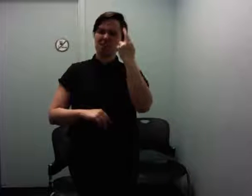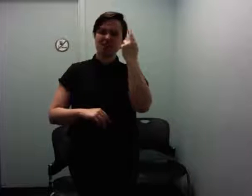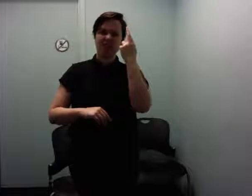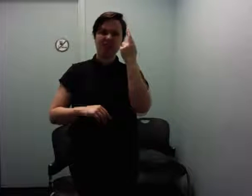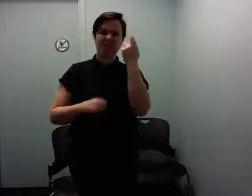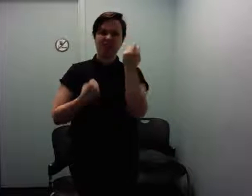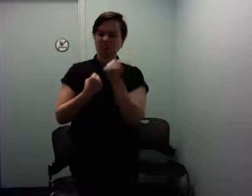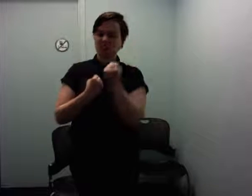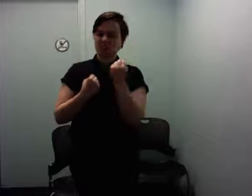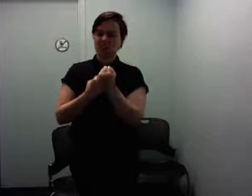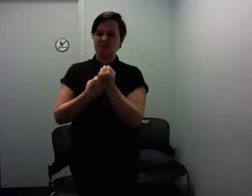with man-hating.